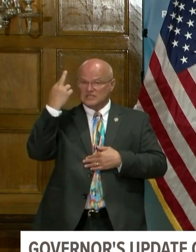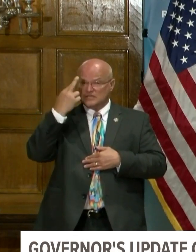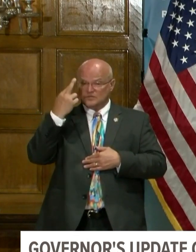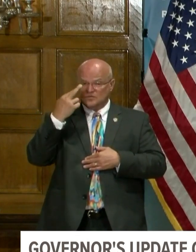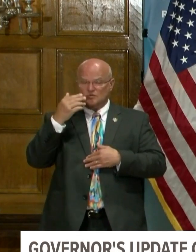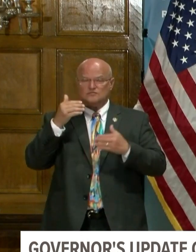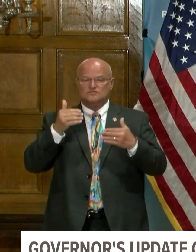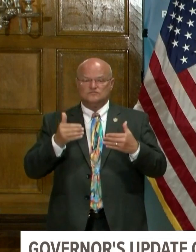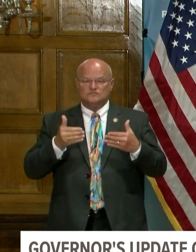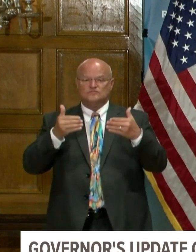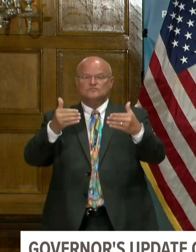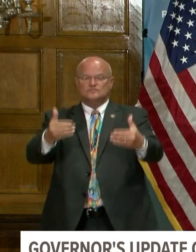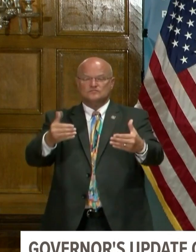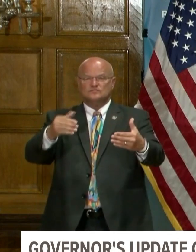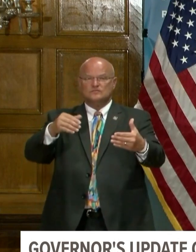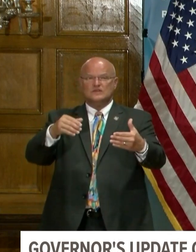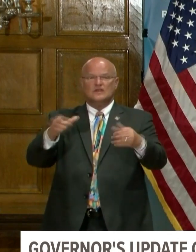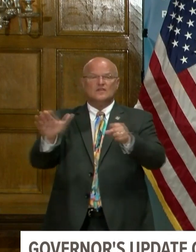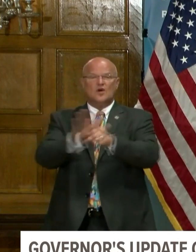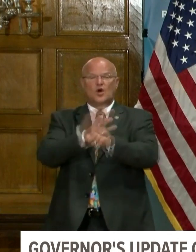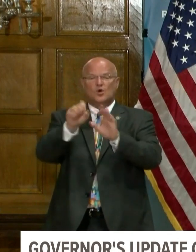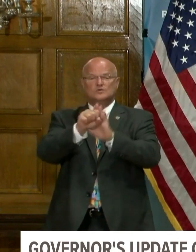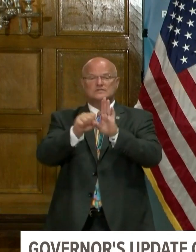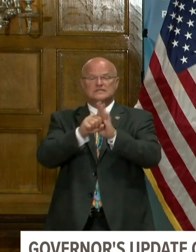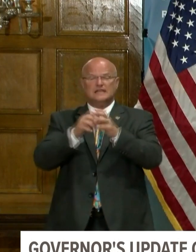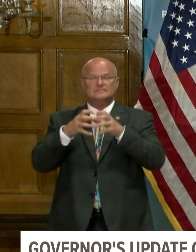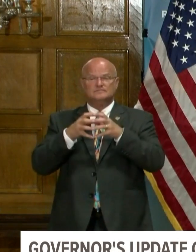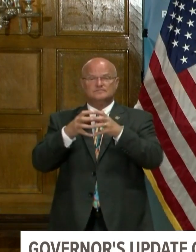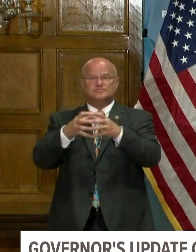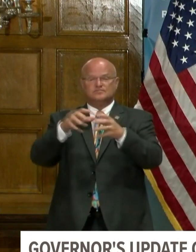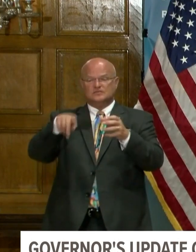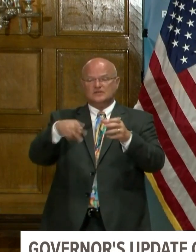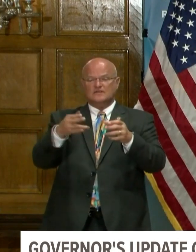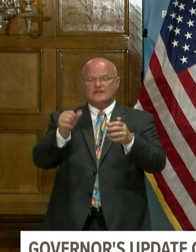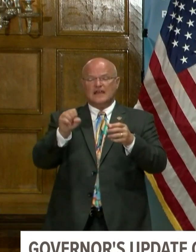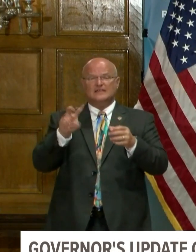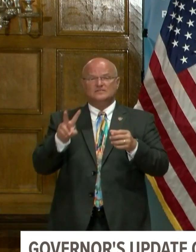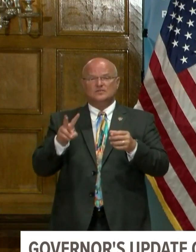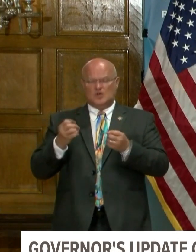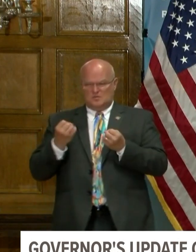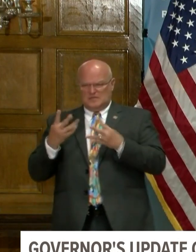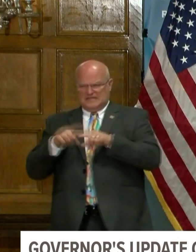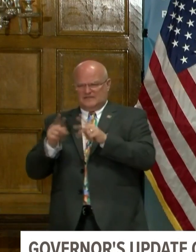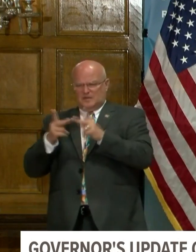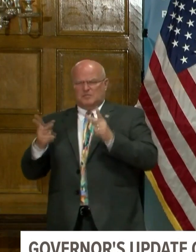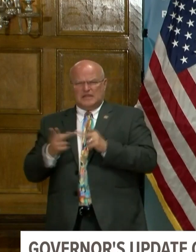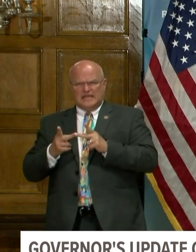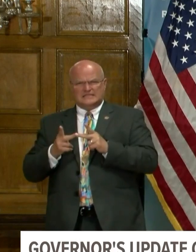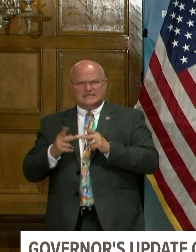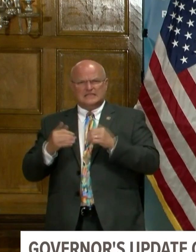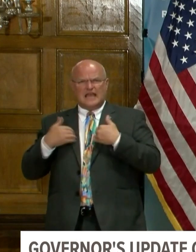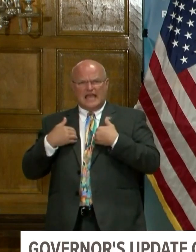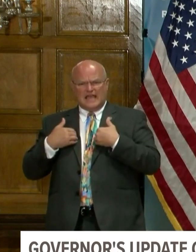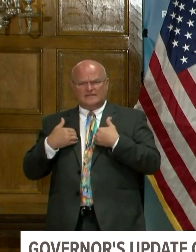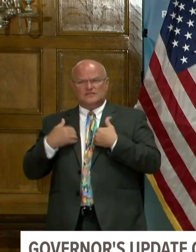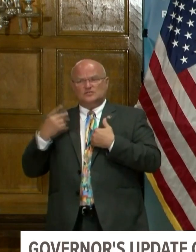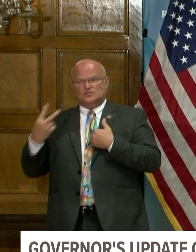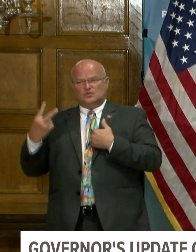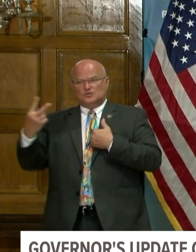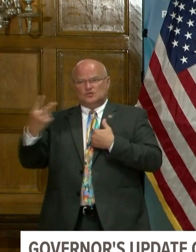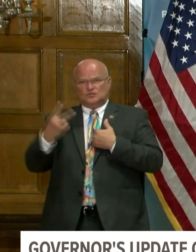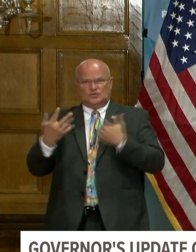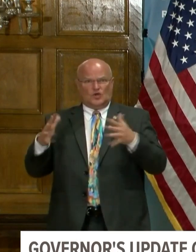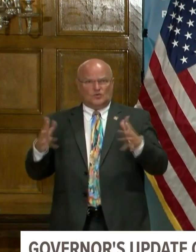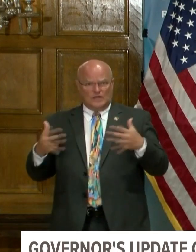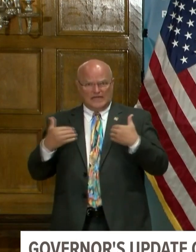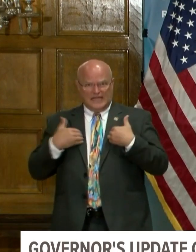to move to phase 2 as a state is that we had already moved to phase 2 in many areas, and the areas that were remaining, the